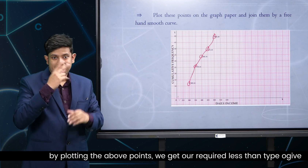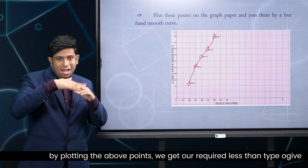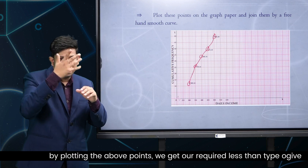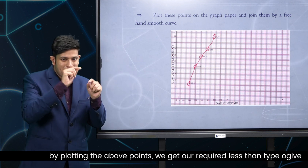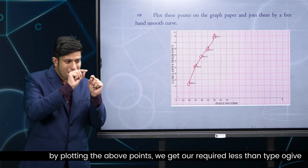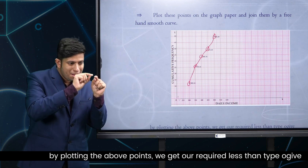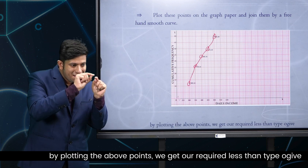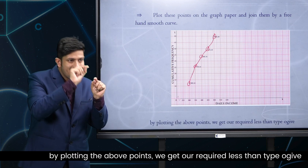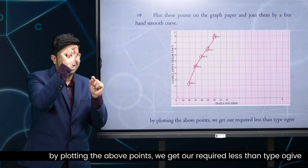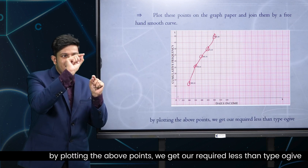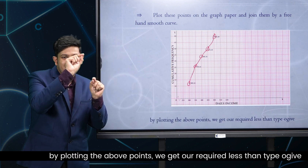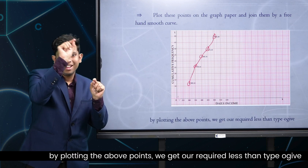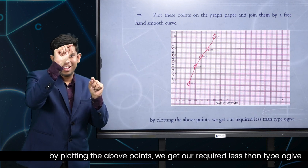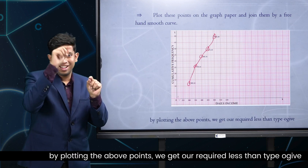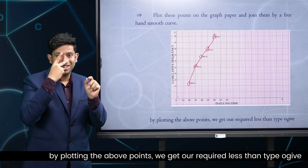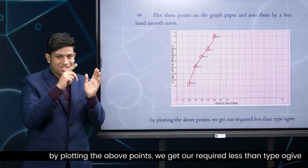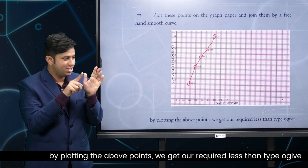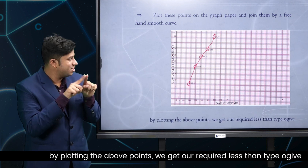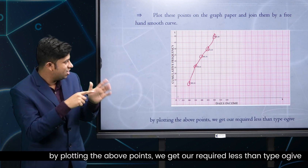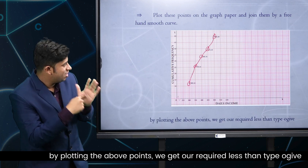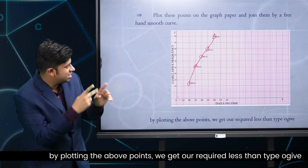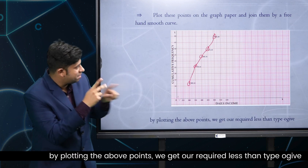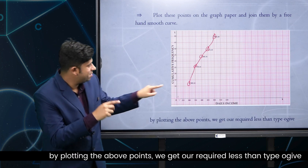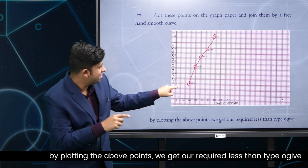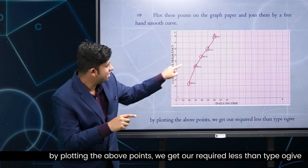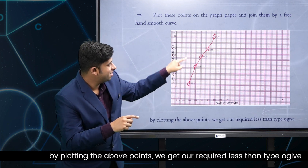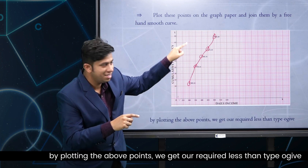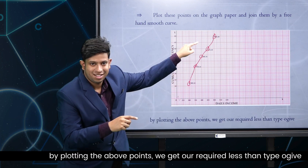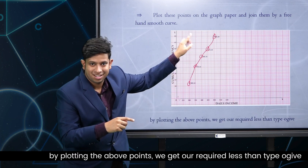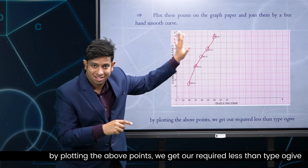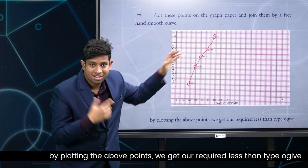By plotting the above points, we get our required less than type ogive.